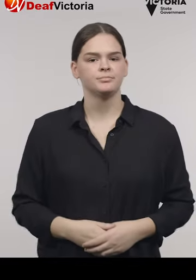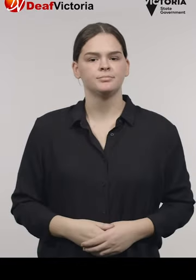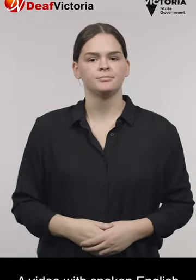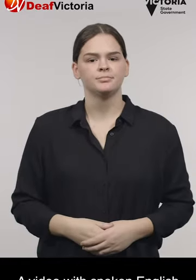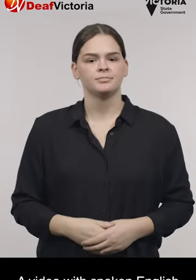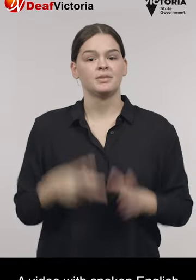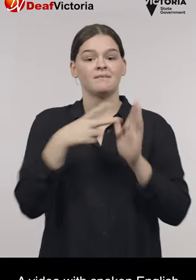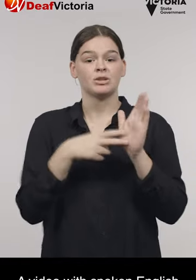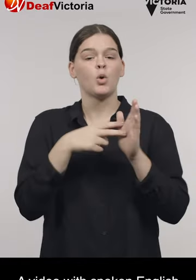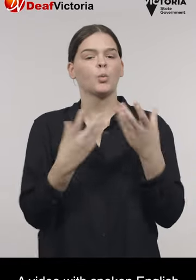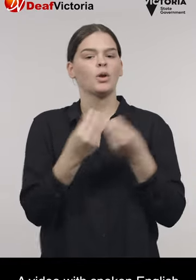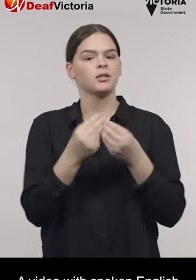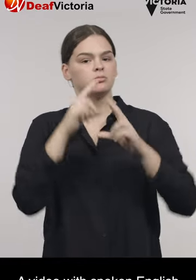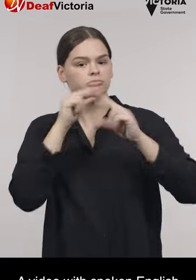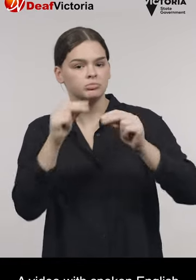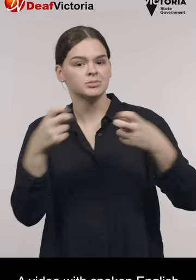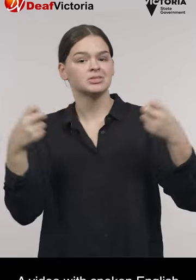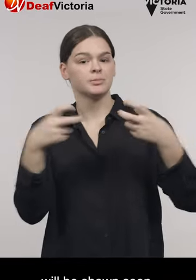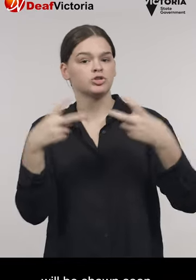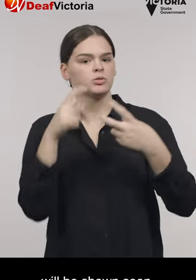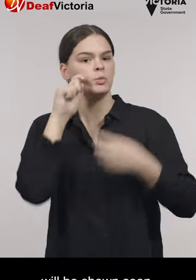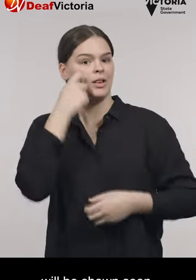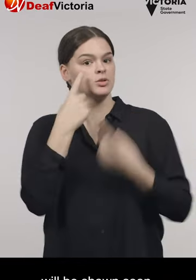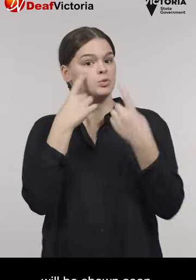A video with spoken English and captions will be shown soon.